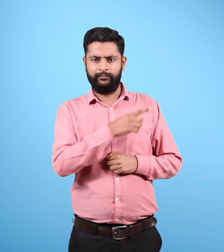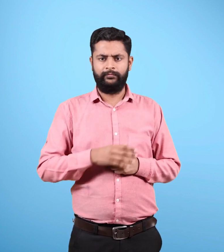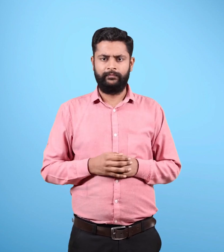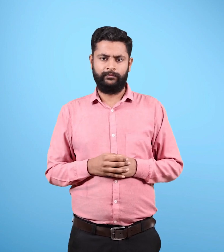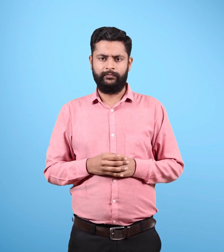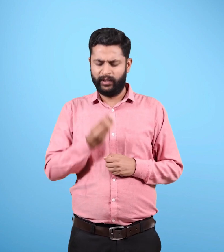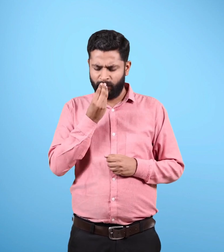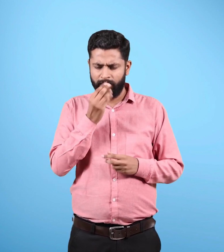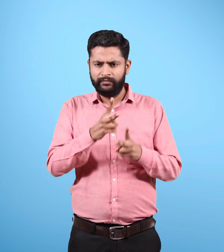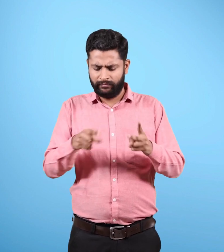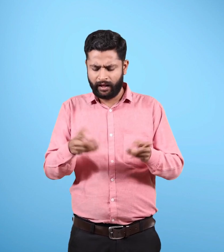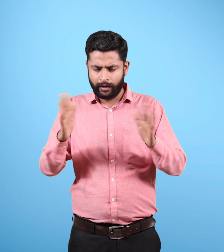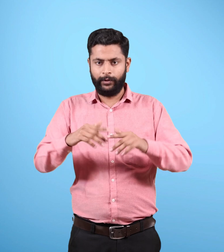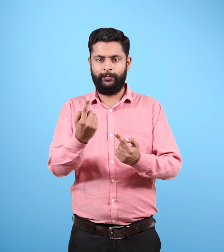1.2a Plant sources.